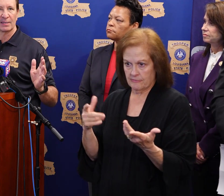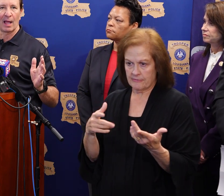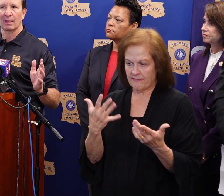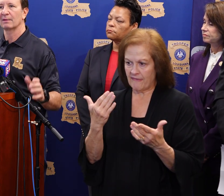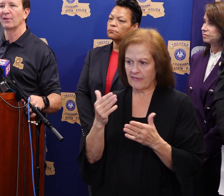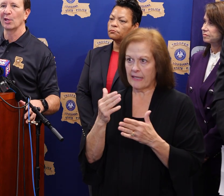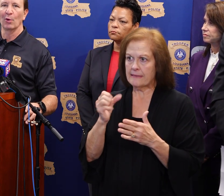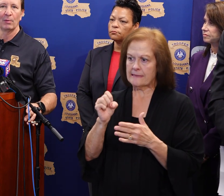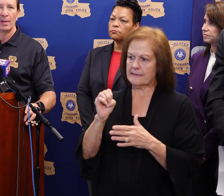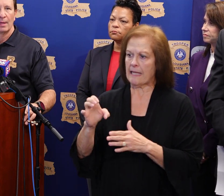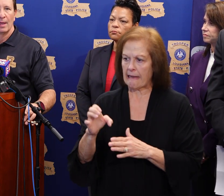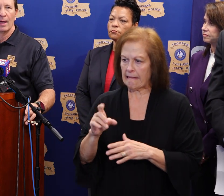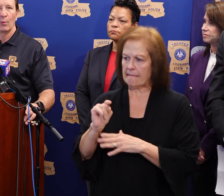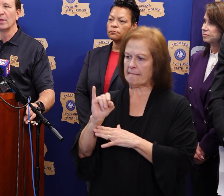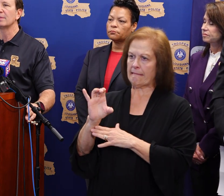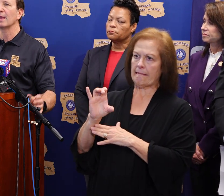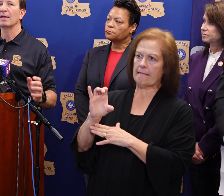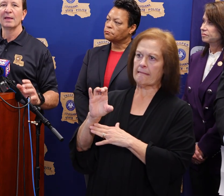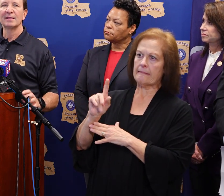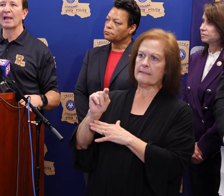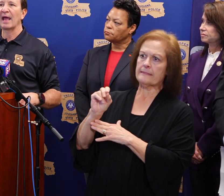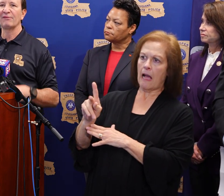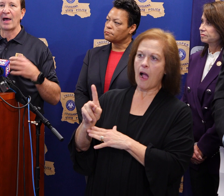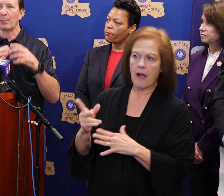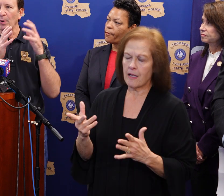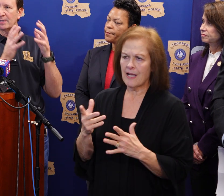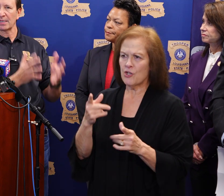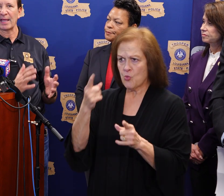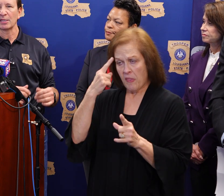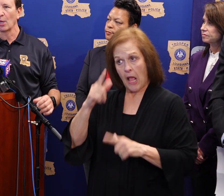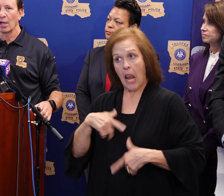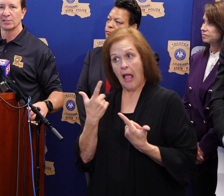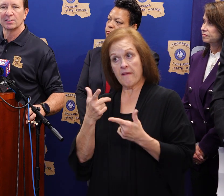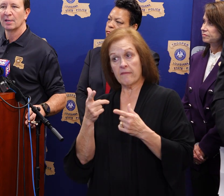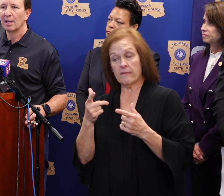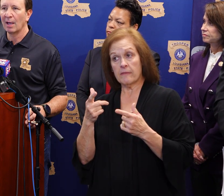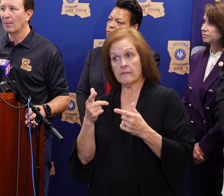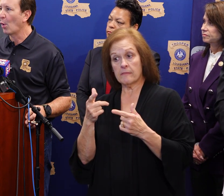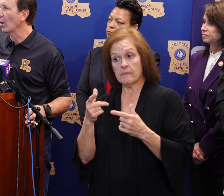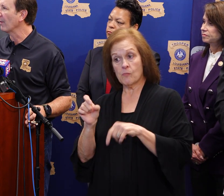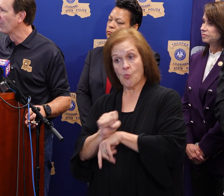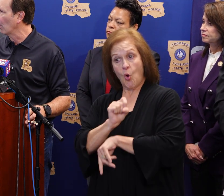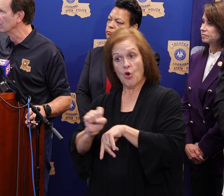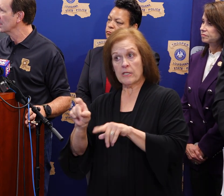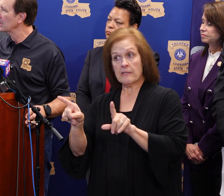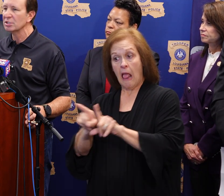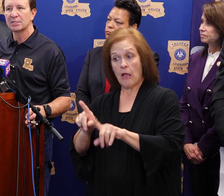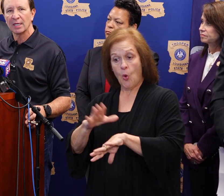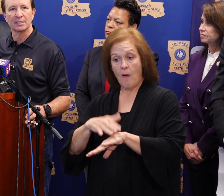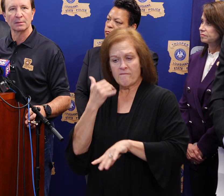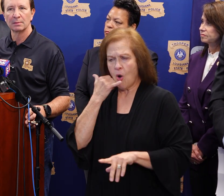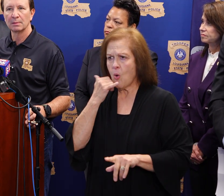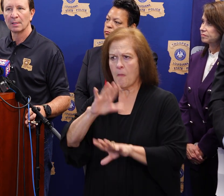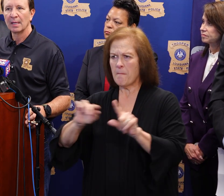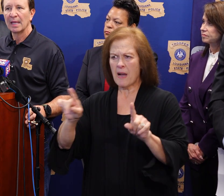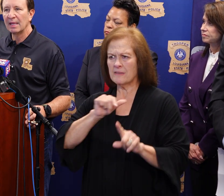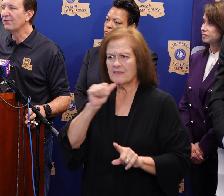15-second TikTok video. We think that life operates like it does on our phones, and it just